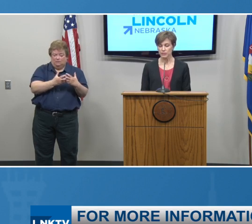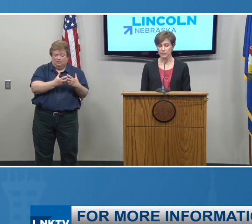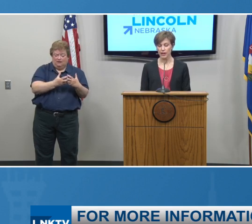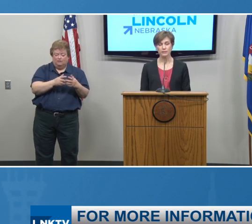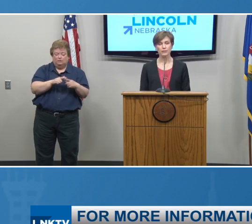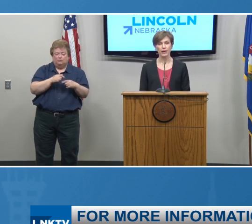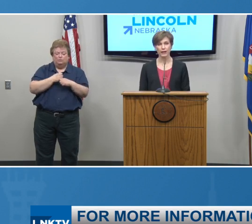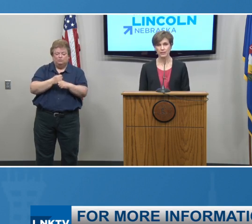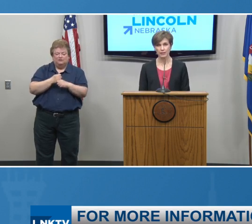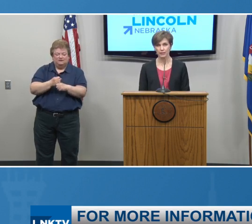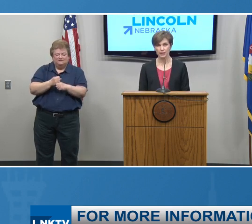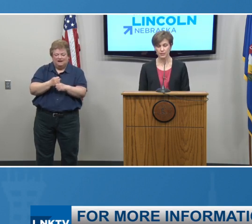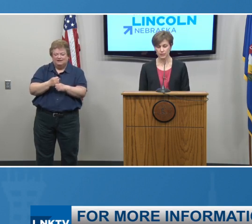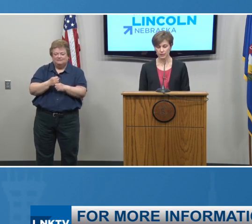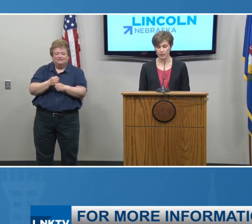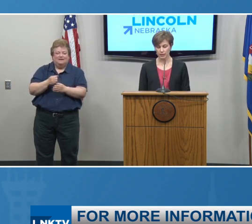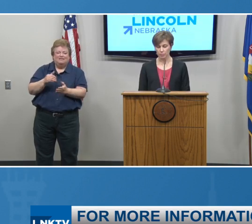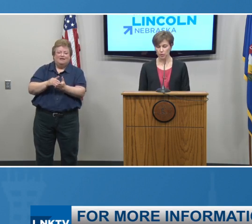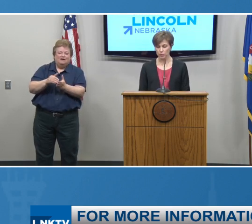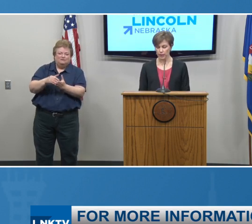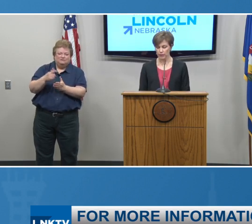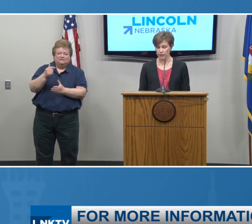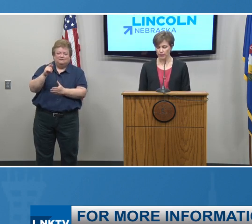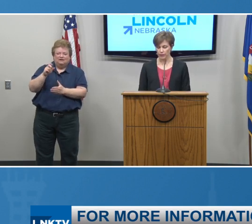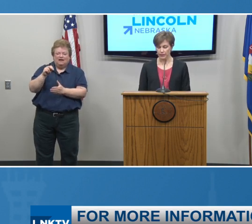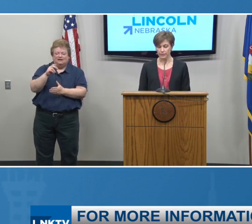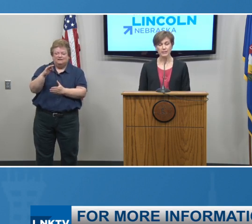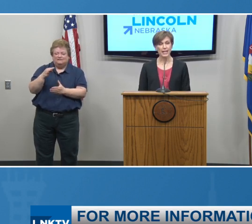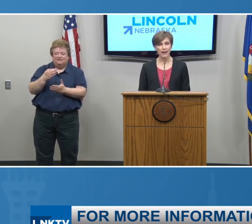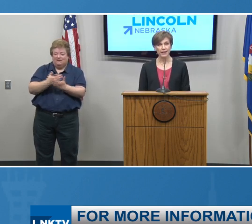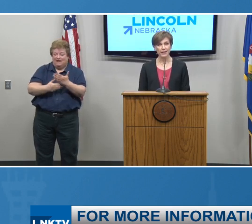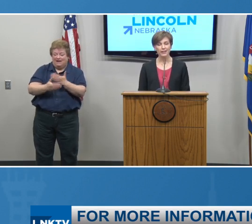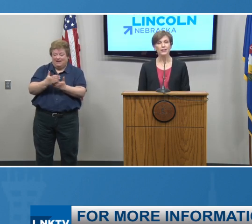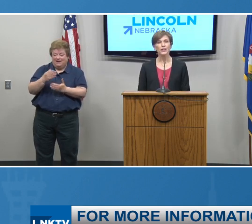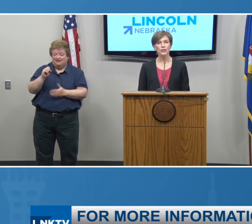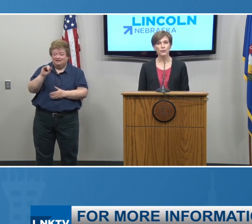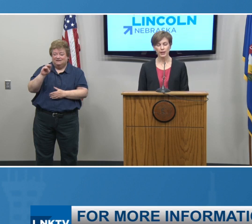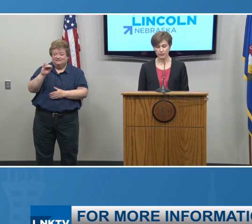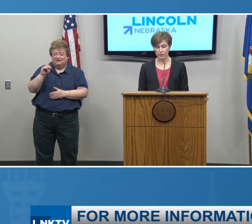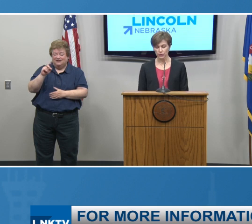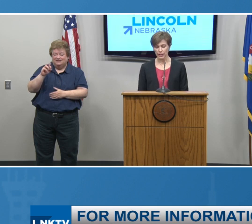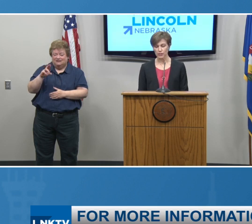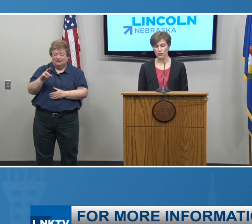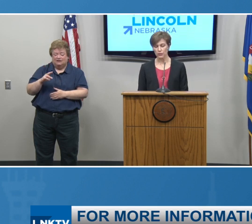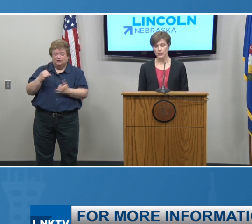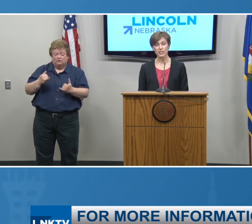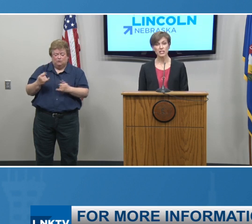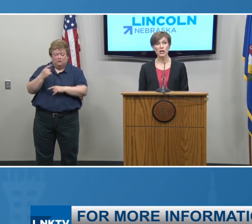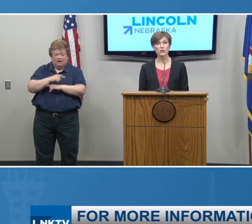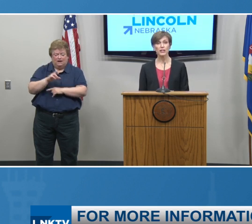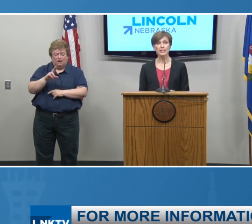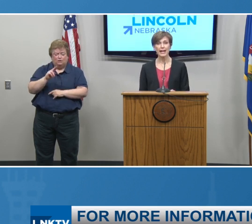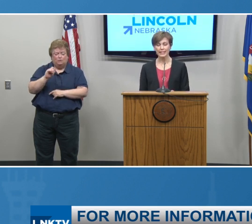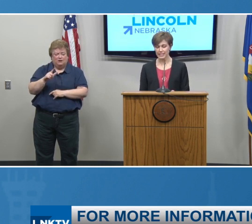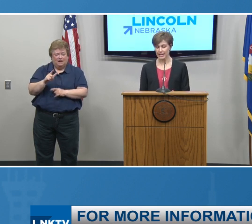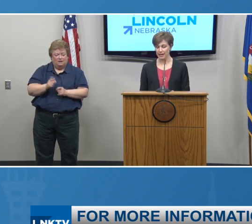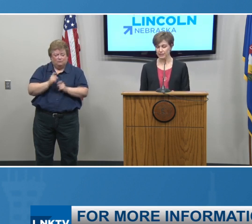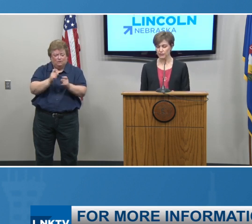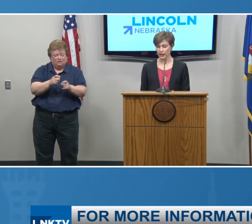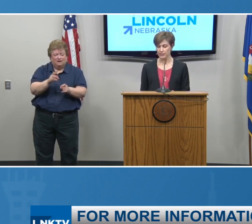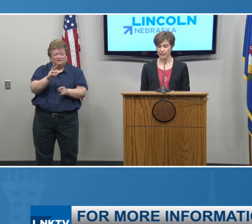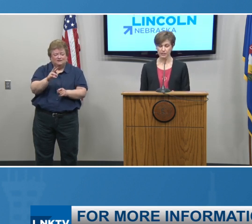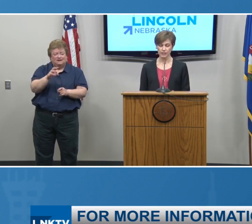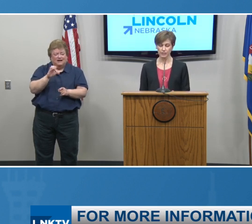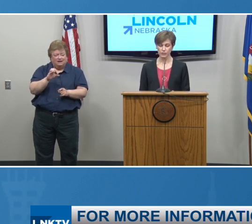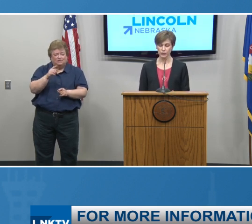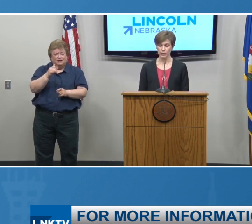produce thousands of gallons of hand sanitizer per week. Today, UNL donated over 690